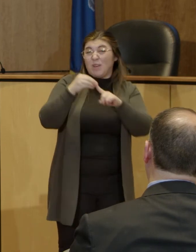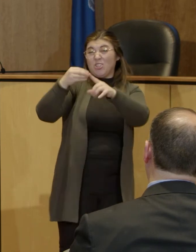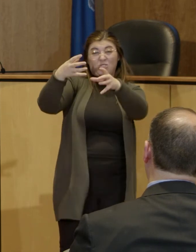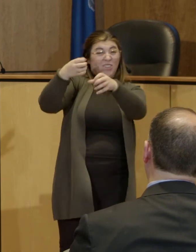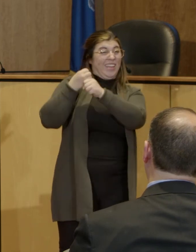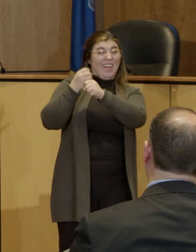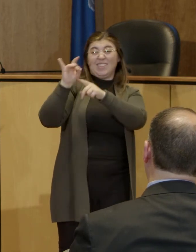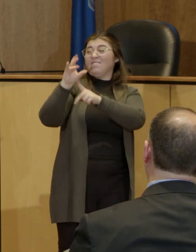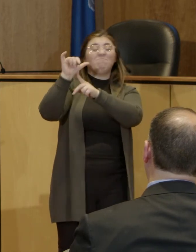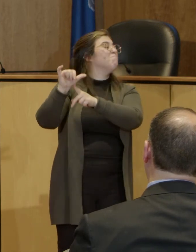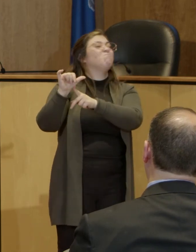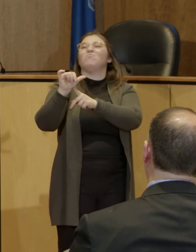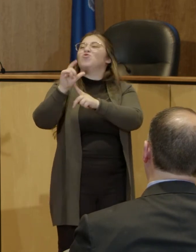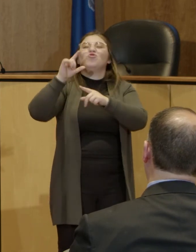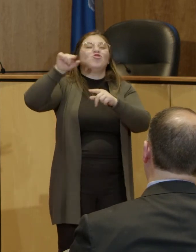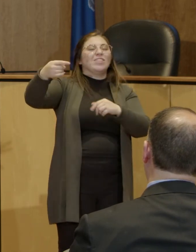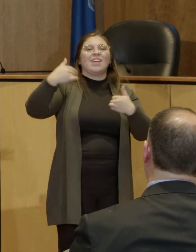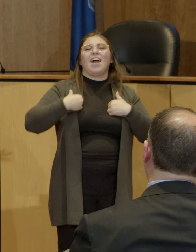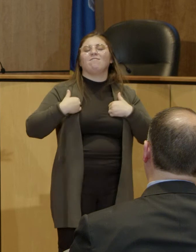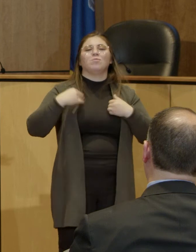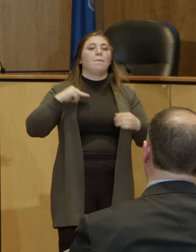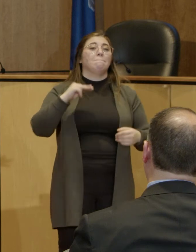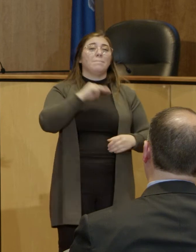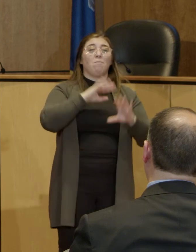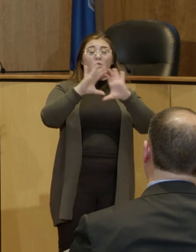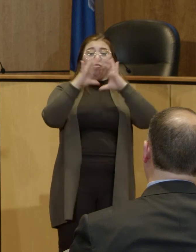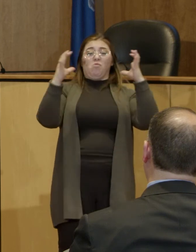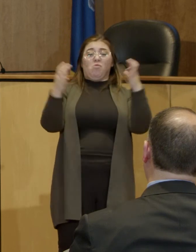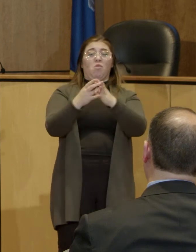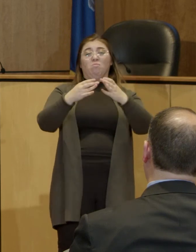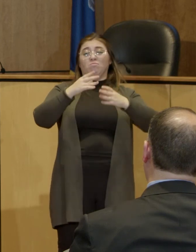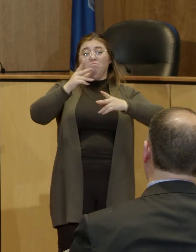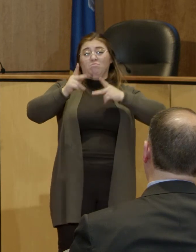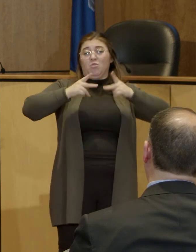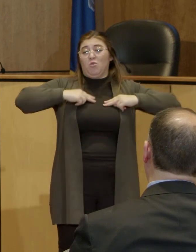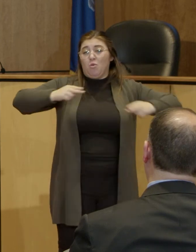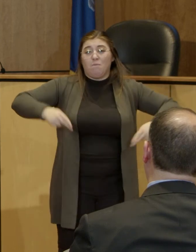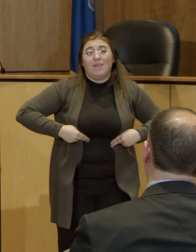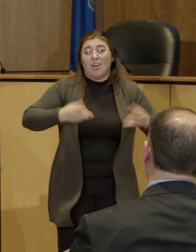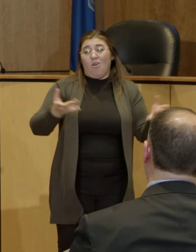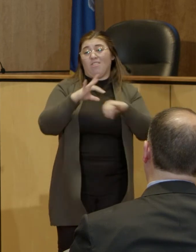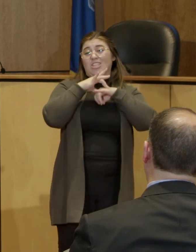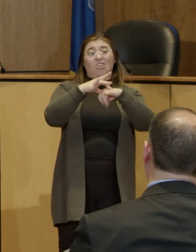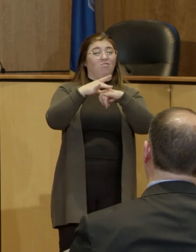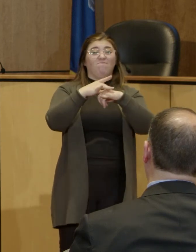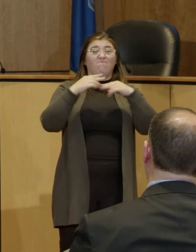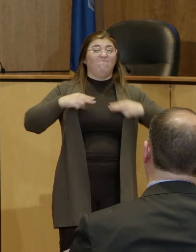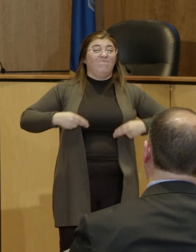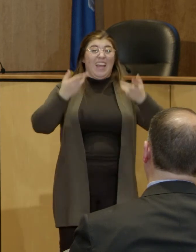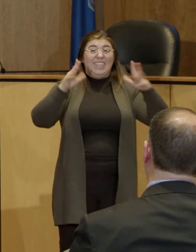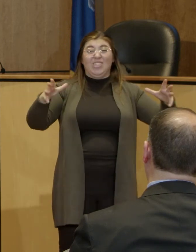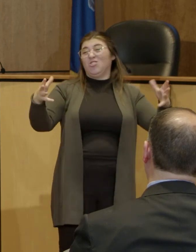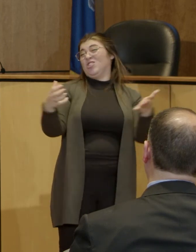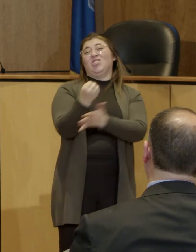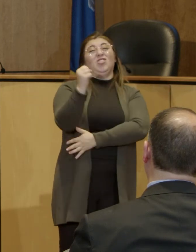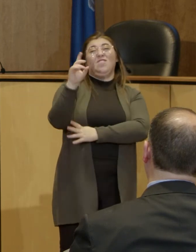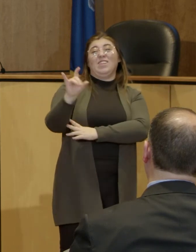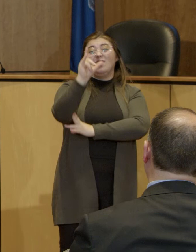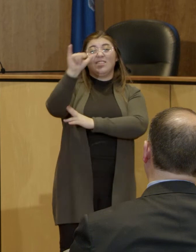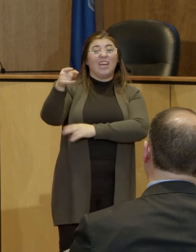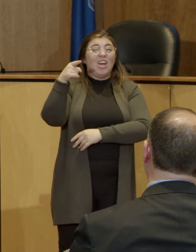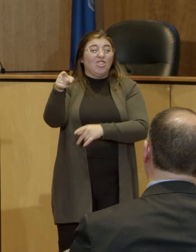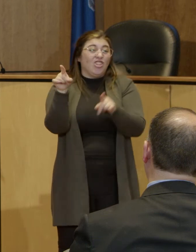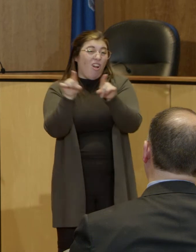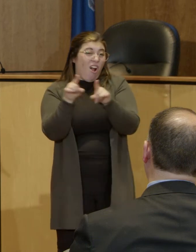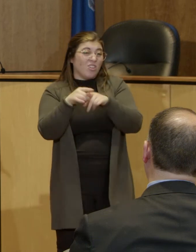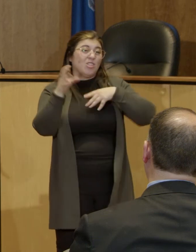other than be a member of the global community of human beings on this earth to deserve dignity. And she also